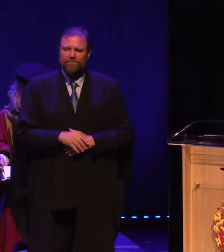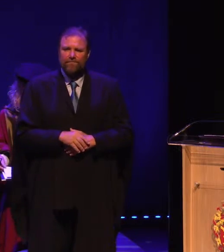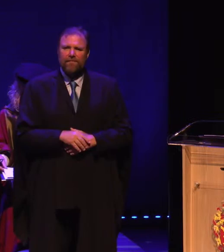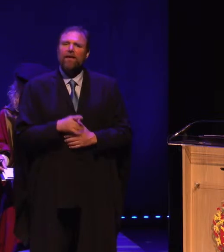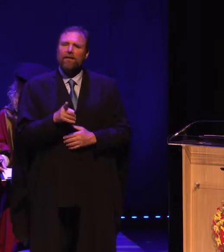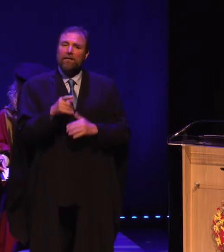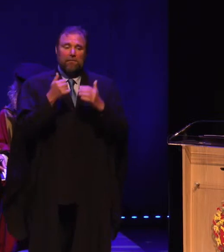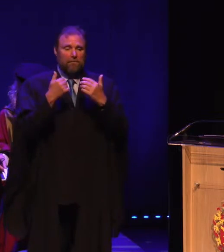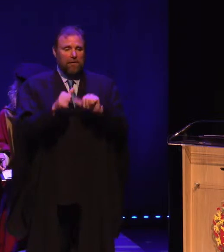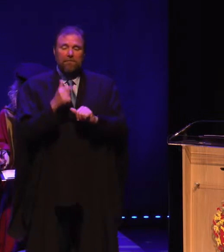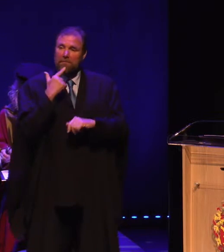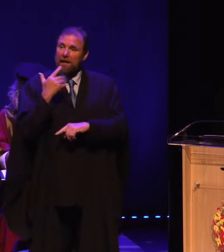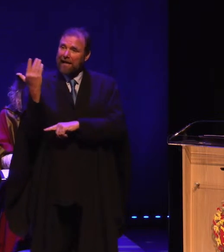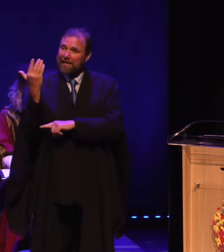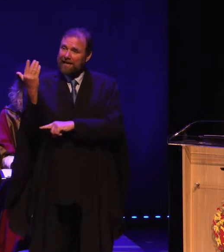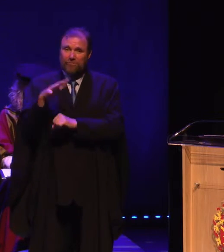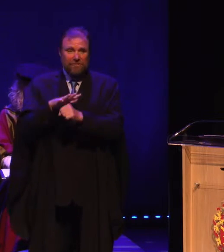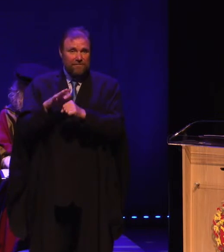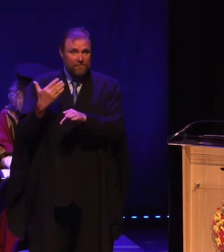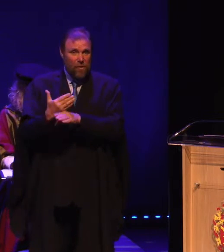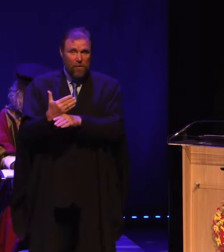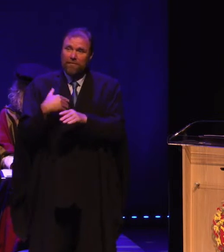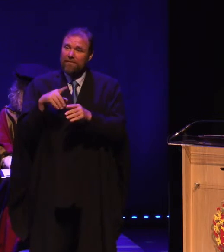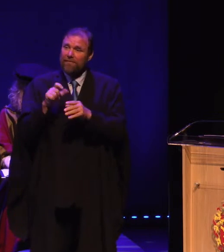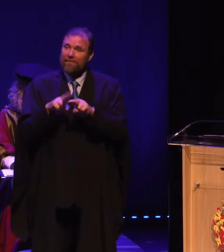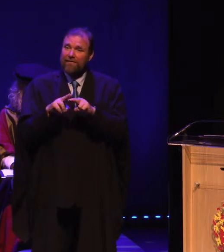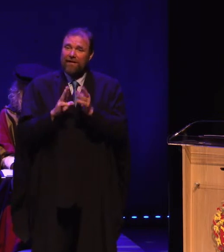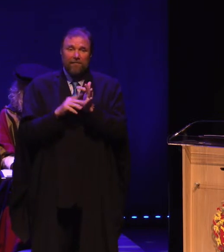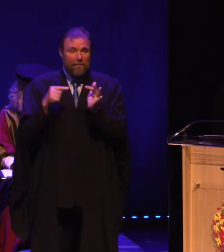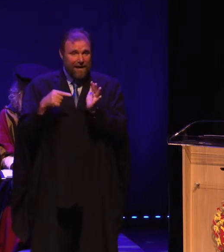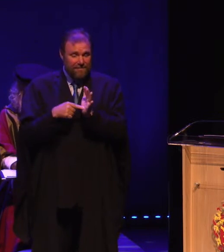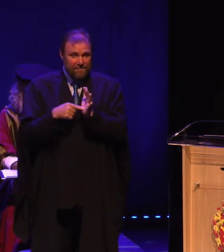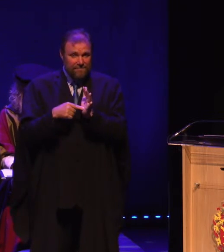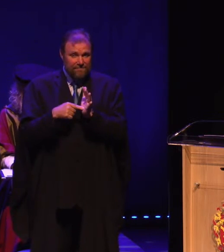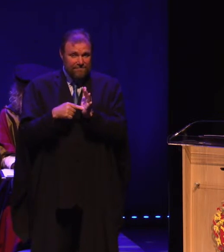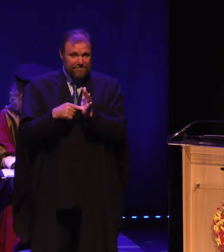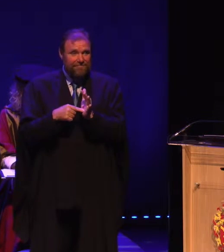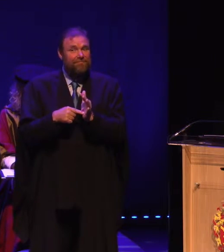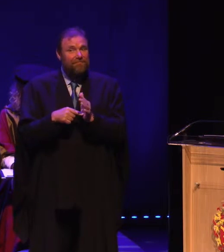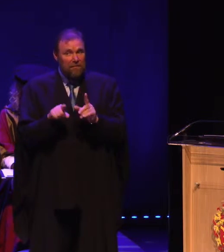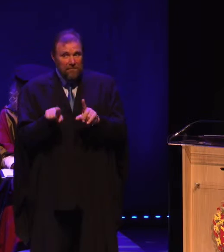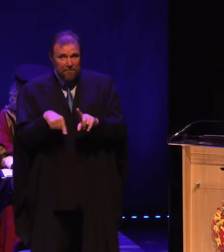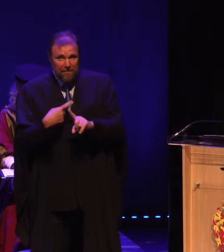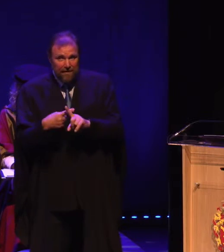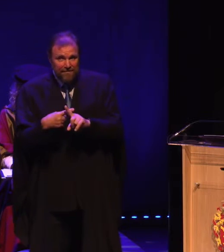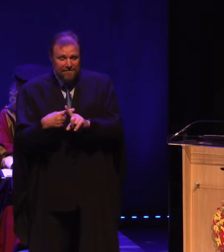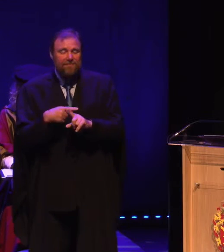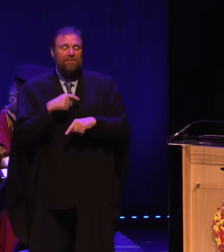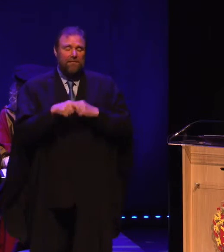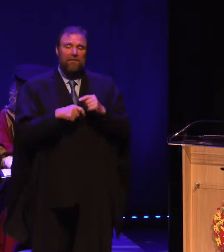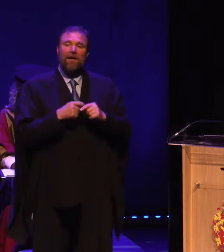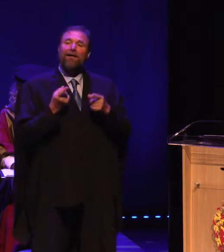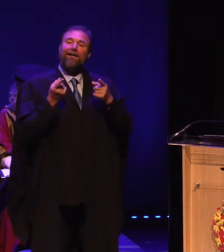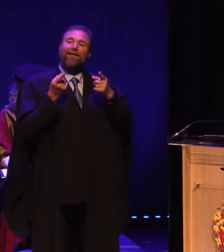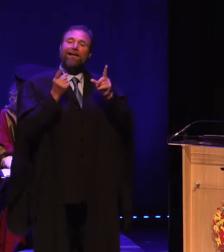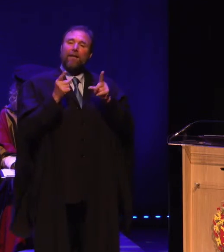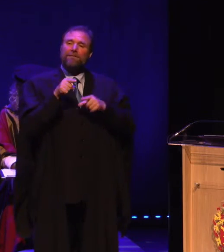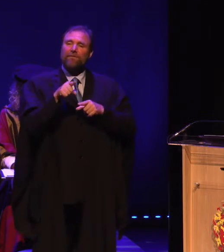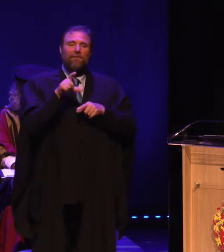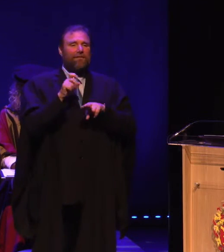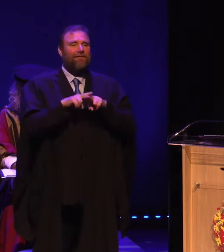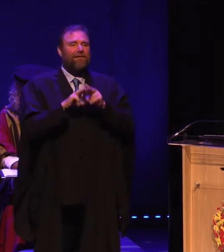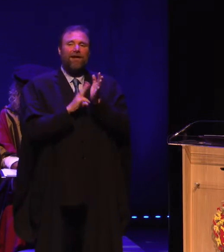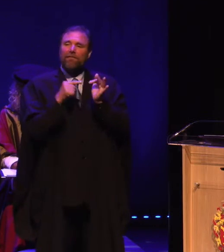a lecturing position at Cardiff Met, and as if that wasn't enough, he was the captain of Cardiff Met Football